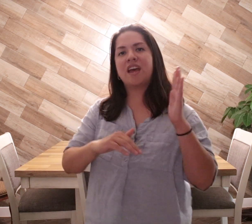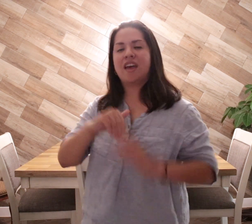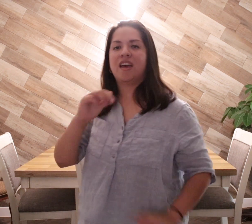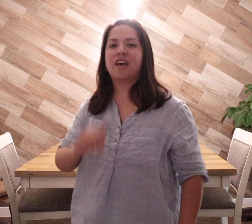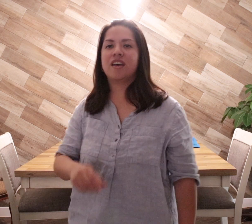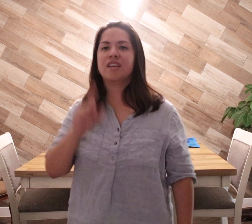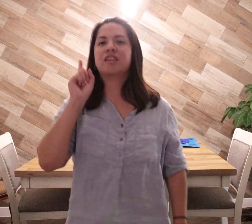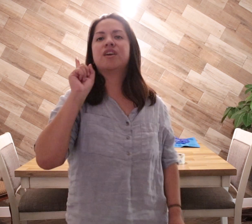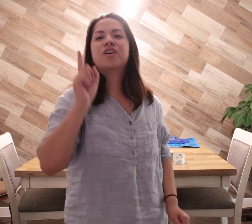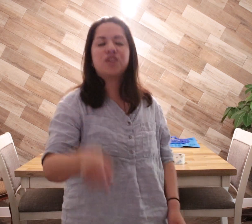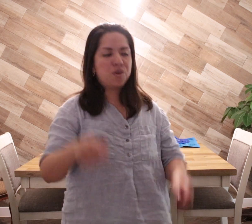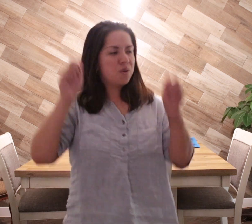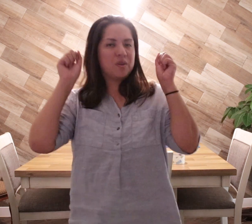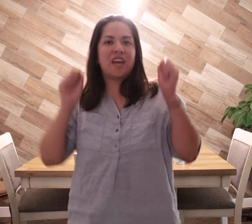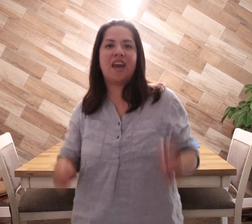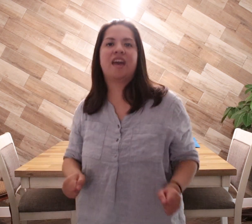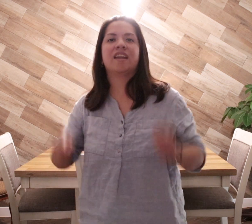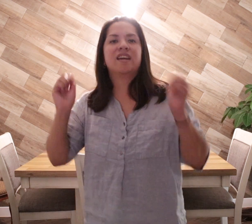Thank